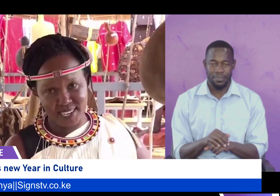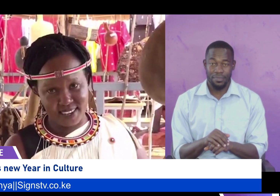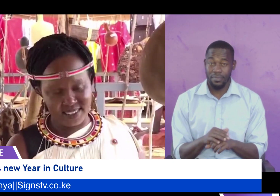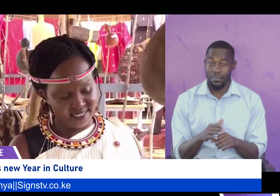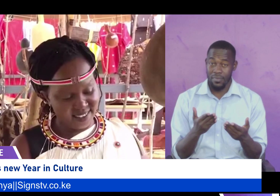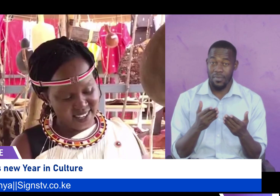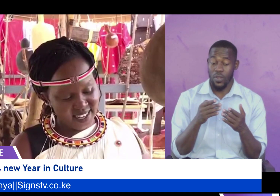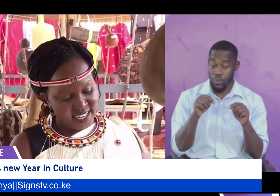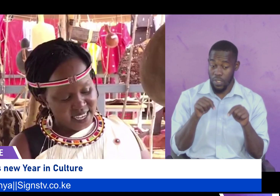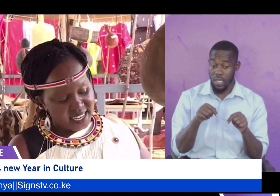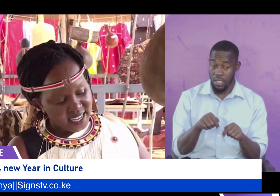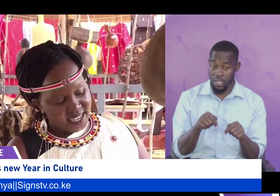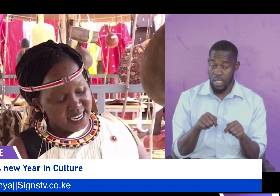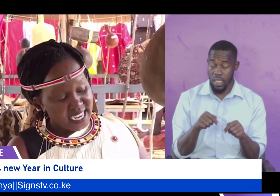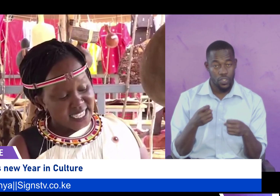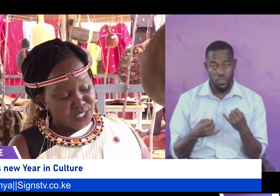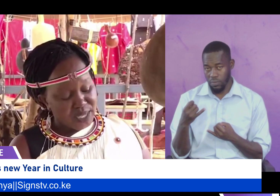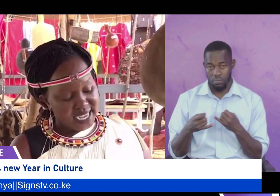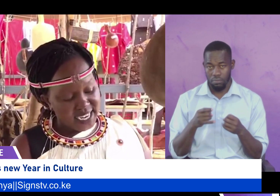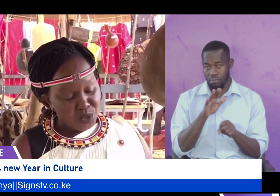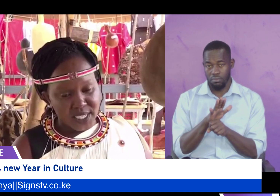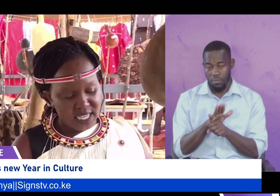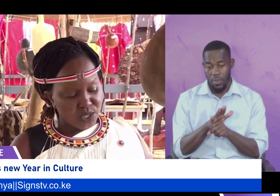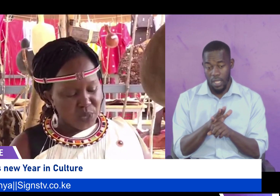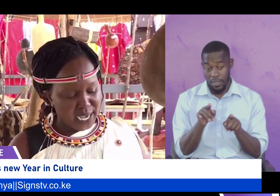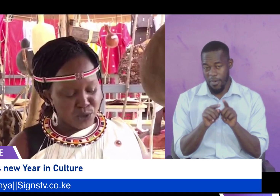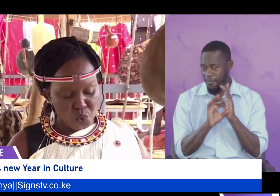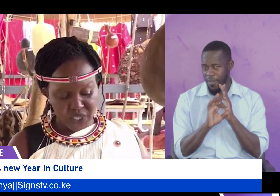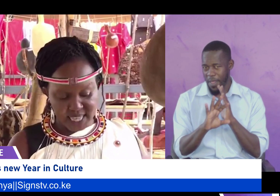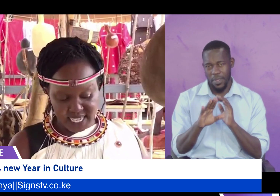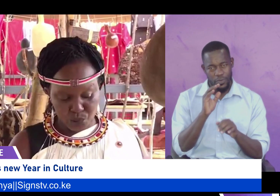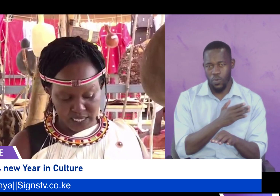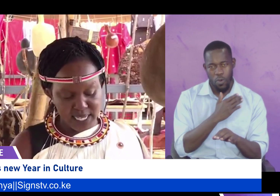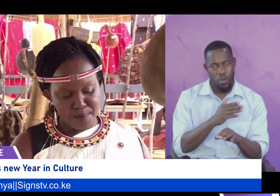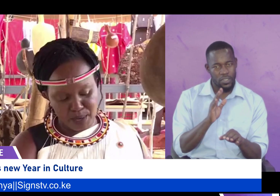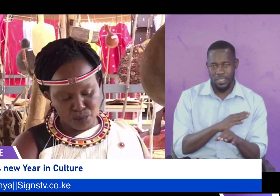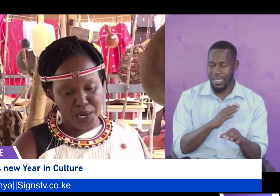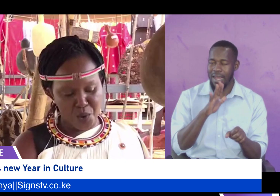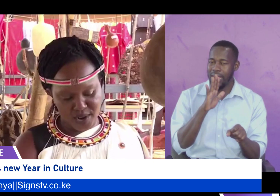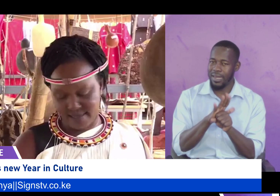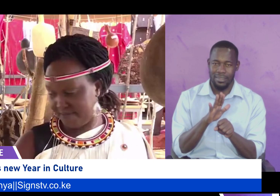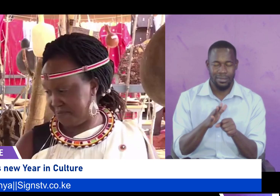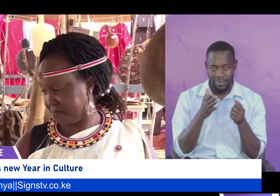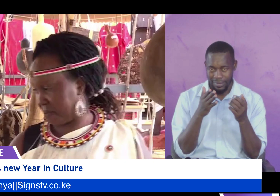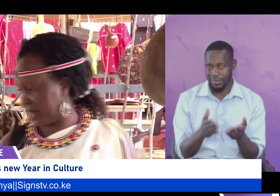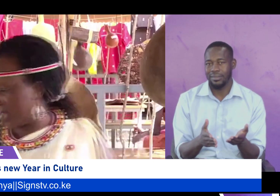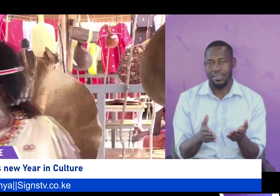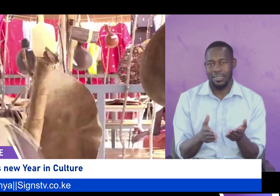imetumika na inajulikana, we cannot wash this, inapanguzwa na unga. We